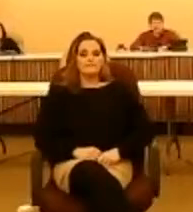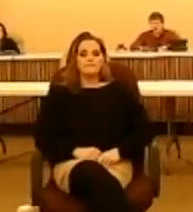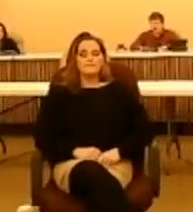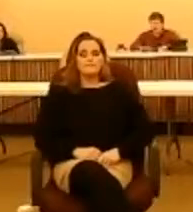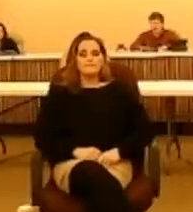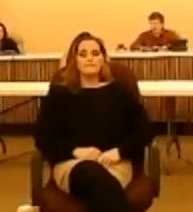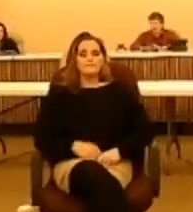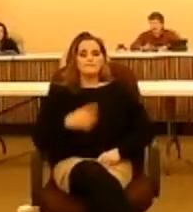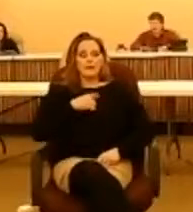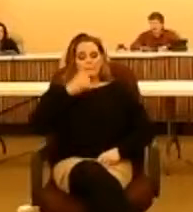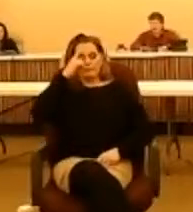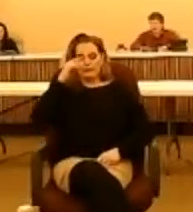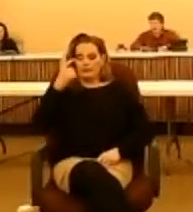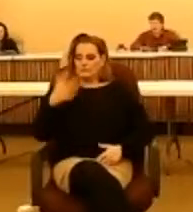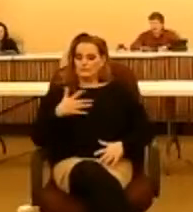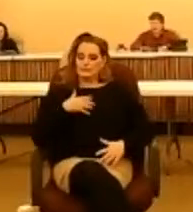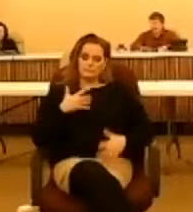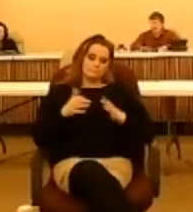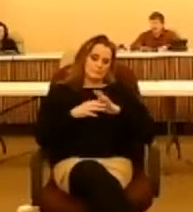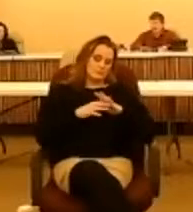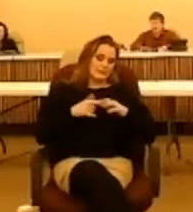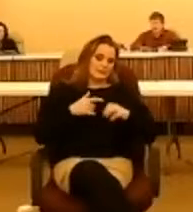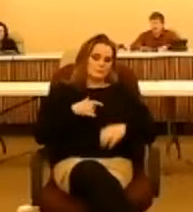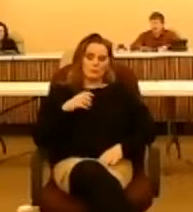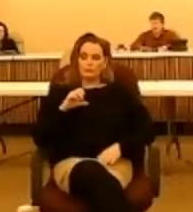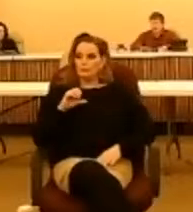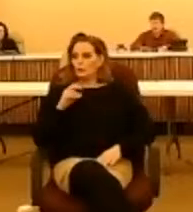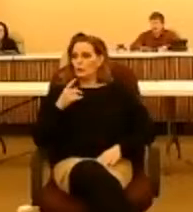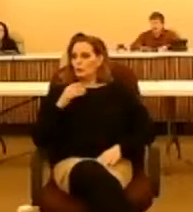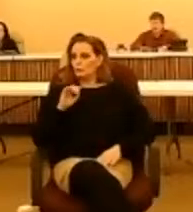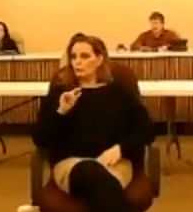already said mine. So, Craig?